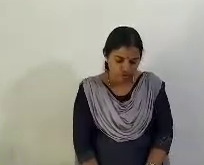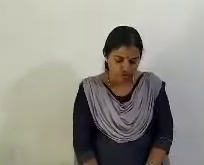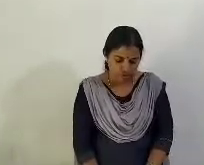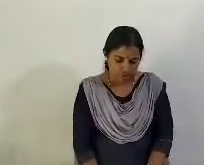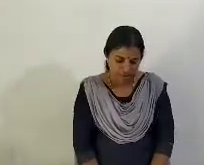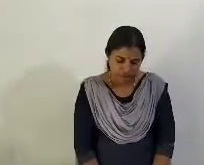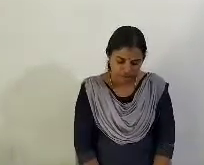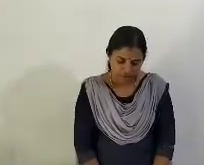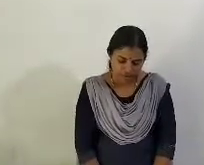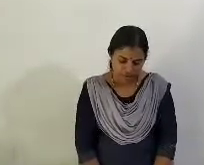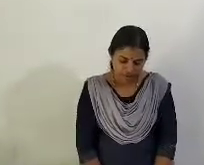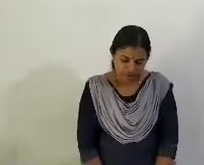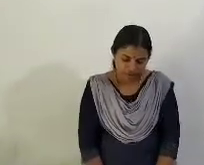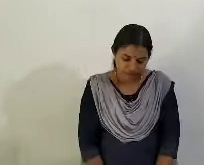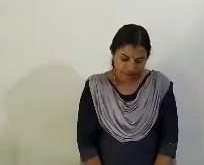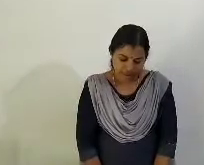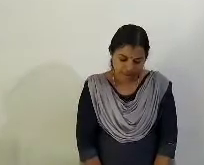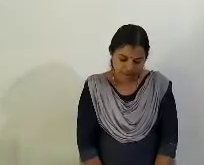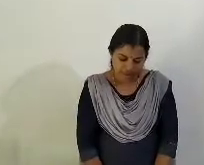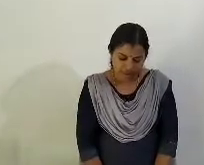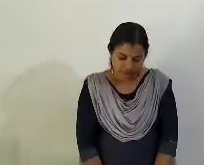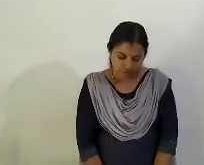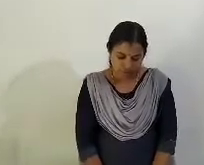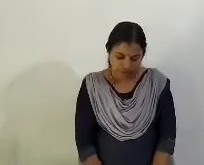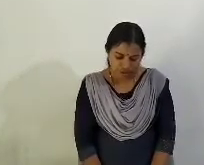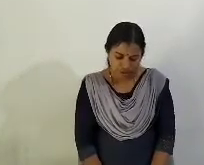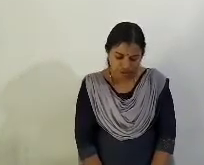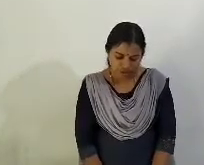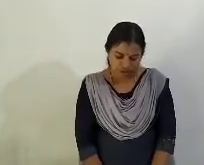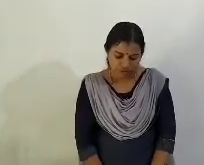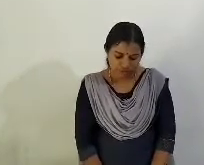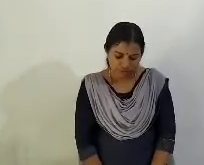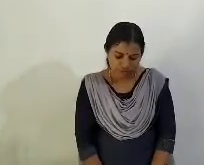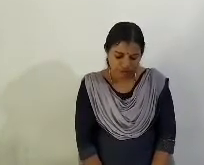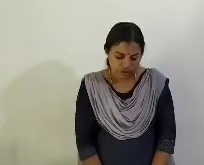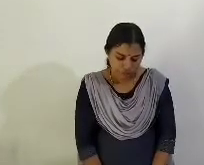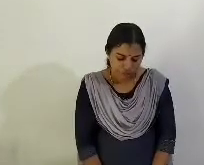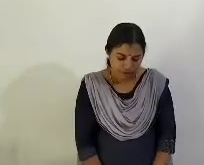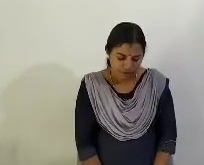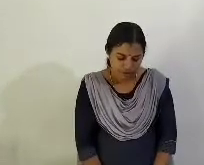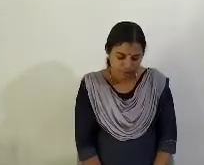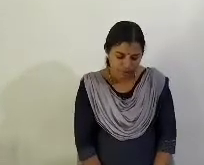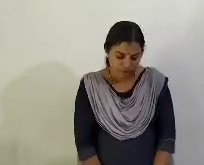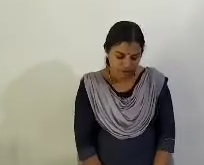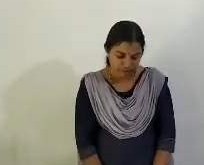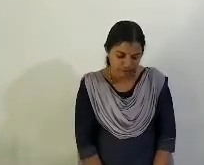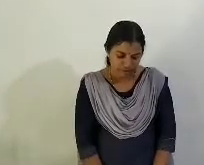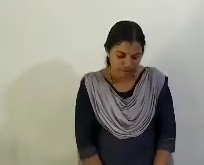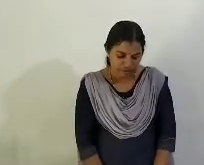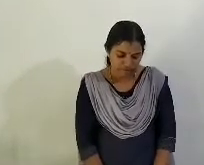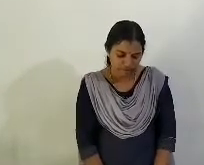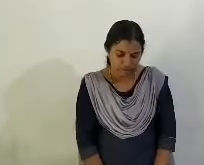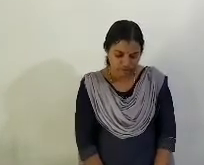to be used in the banner of a new coffee shop to be opened by Kudumbashree